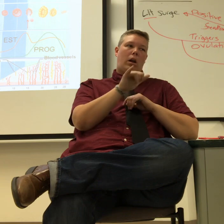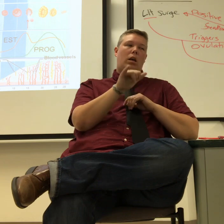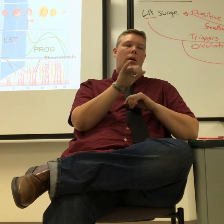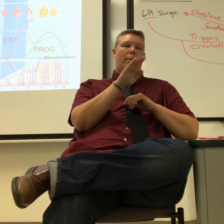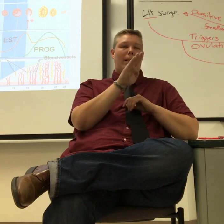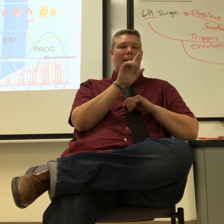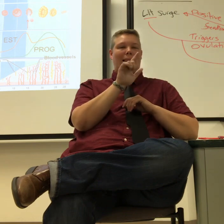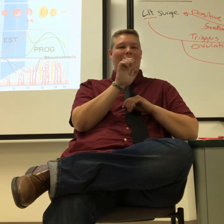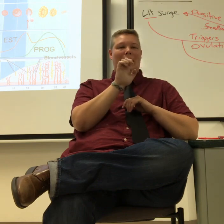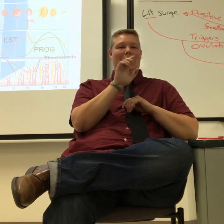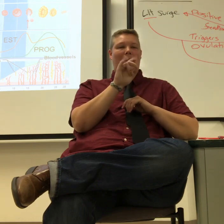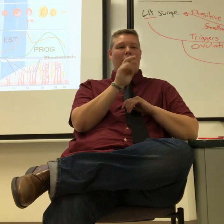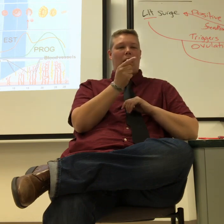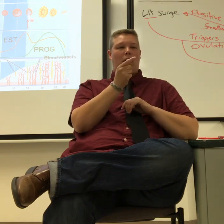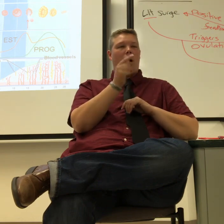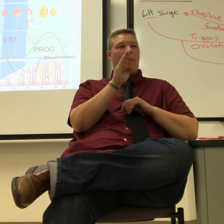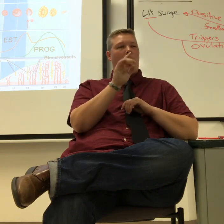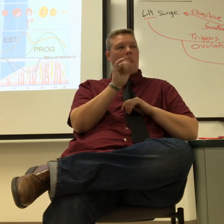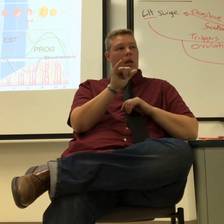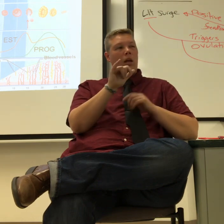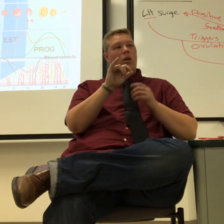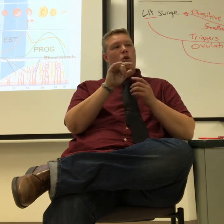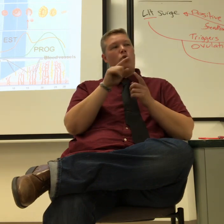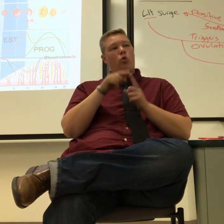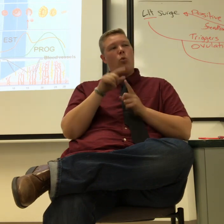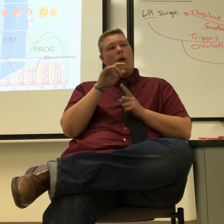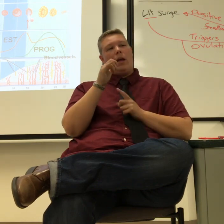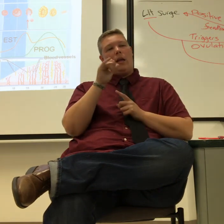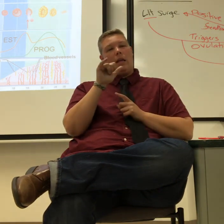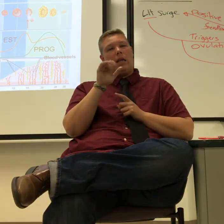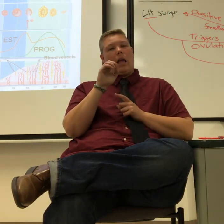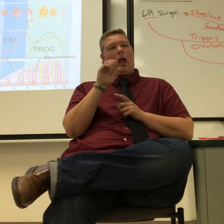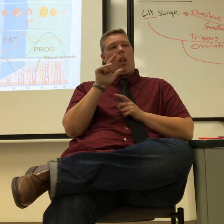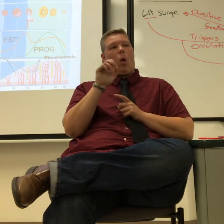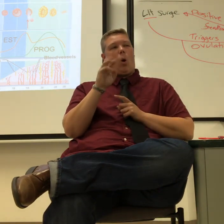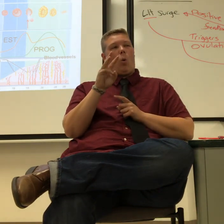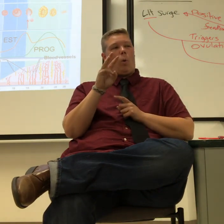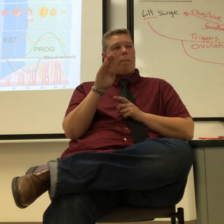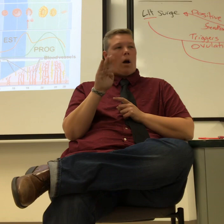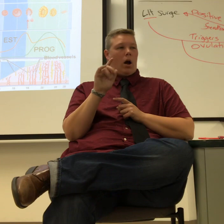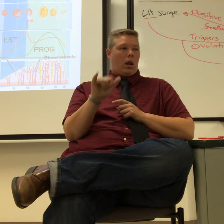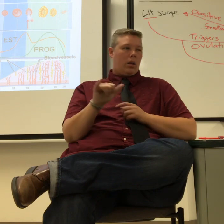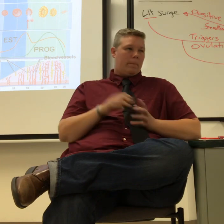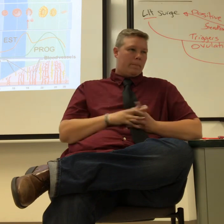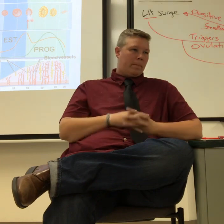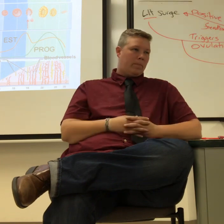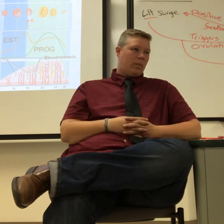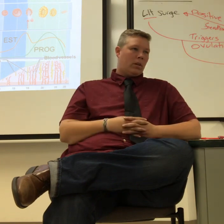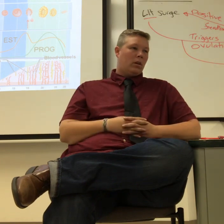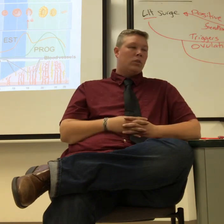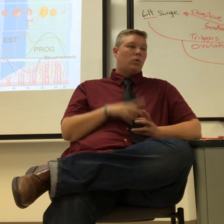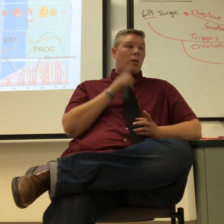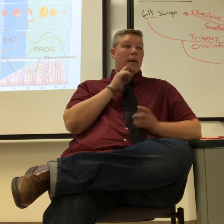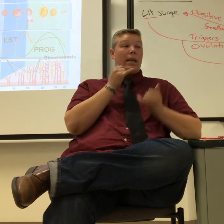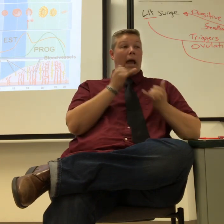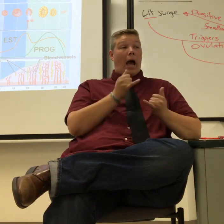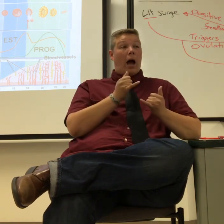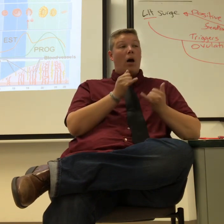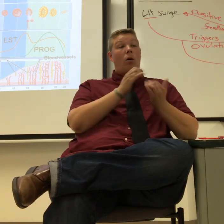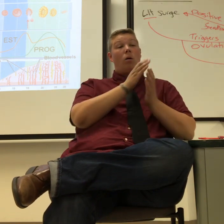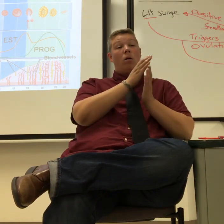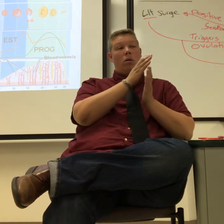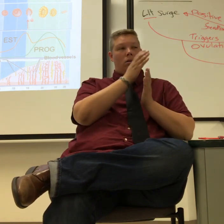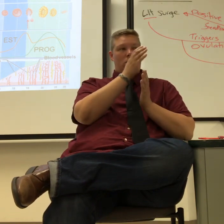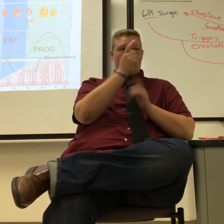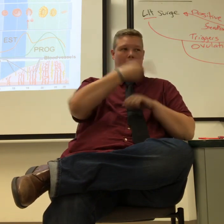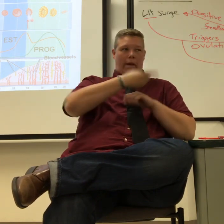corpus luteum, that takes us past day 14 into what we call now the luteal phase. So if